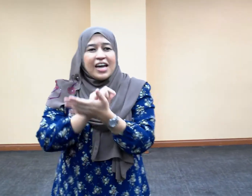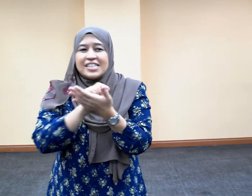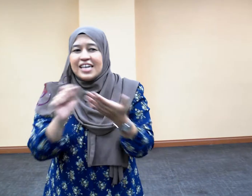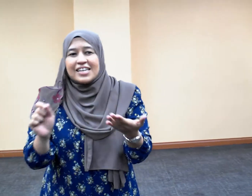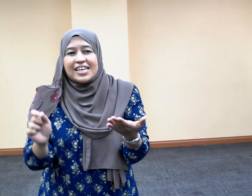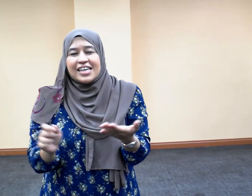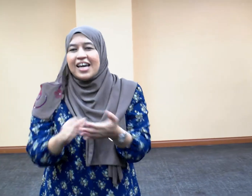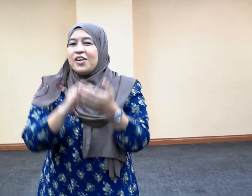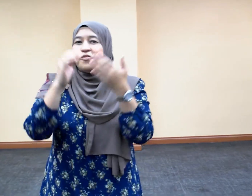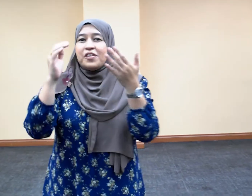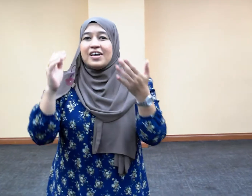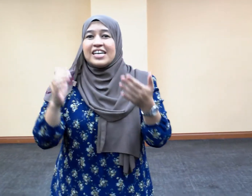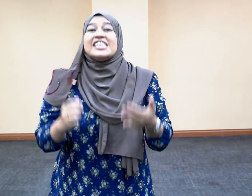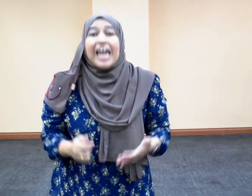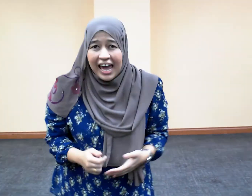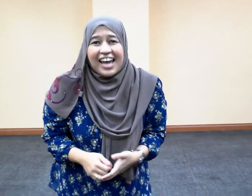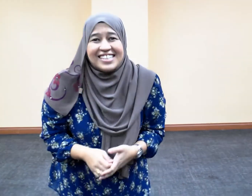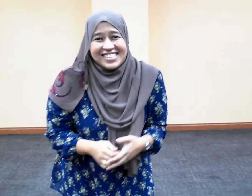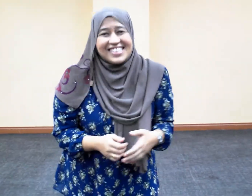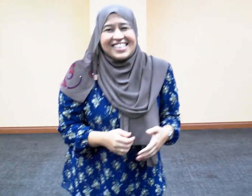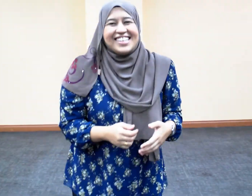You spoke to the ghost in English?